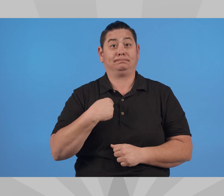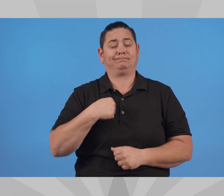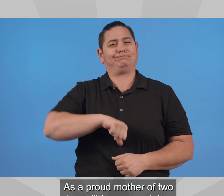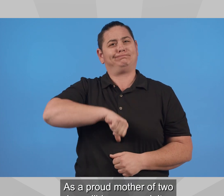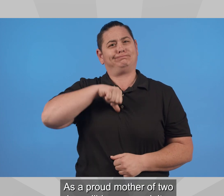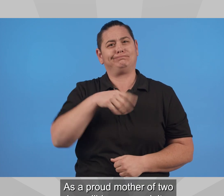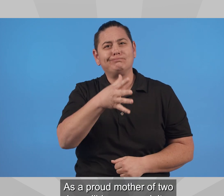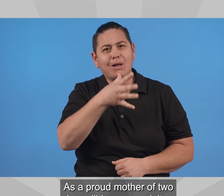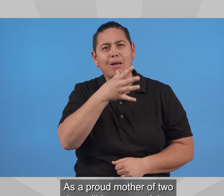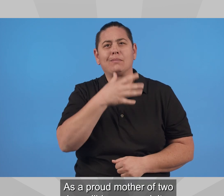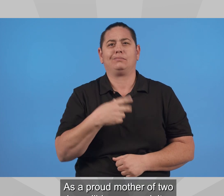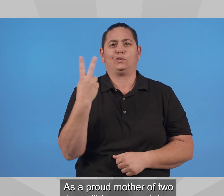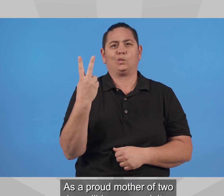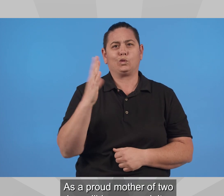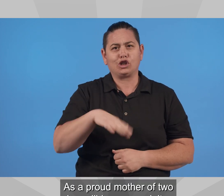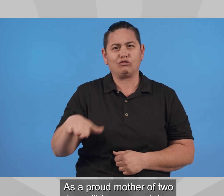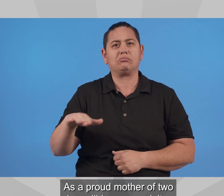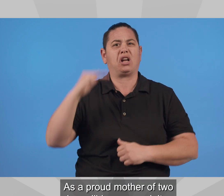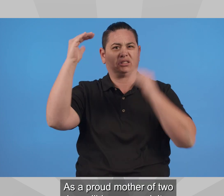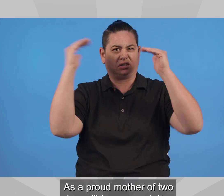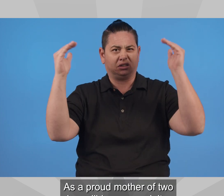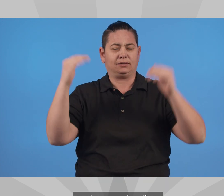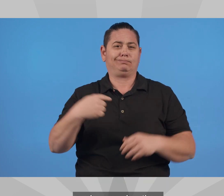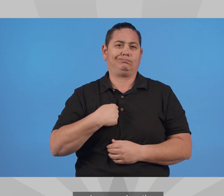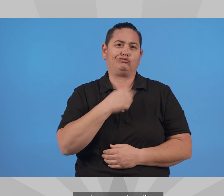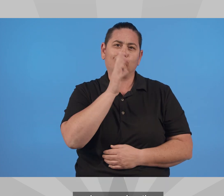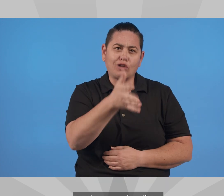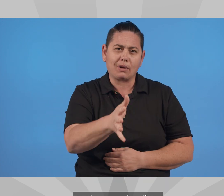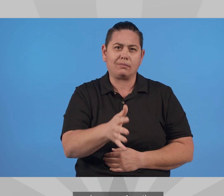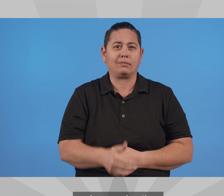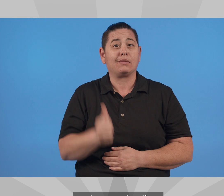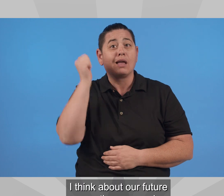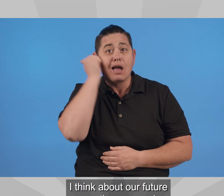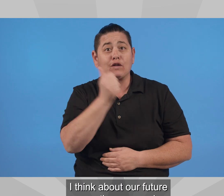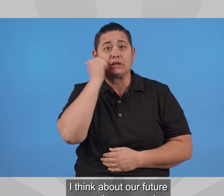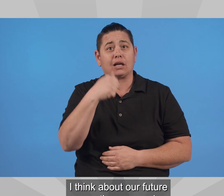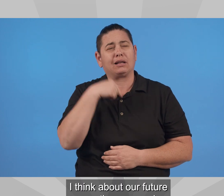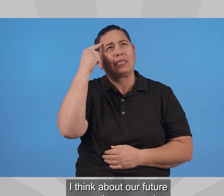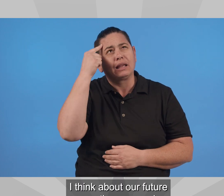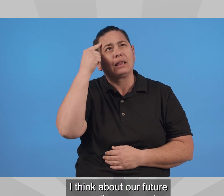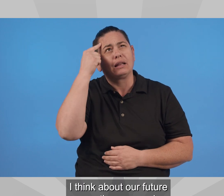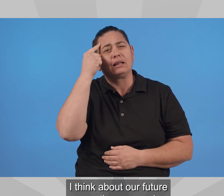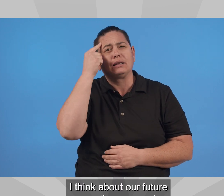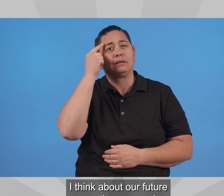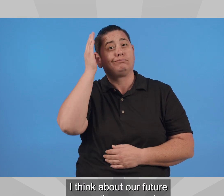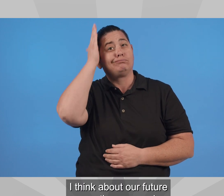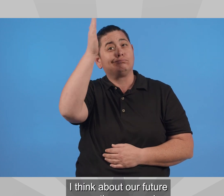As a proud mother of two incredible young adults and a grandmother, I think about our future generations every